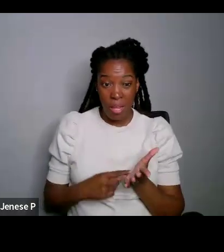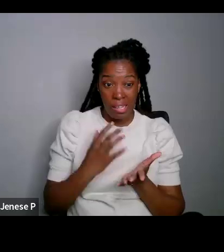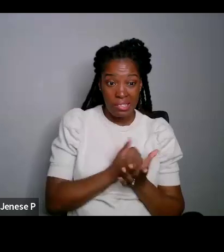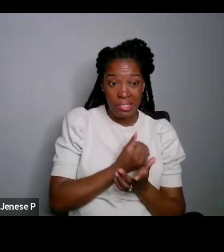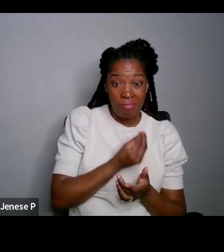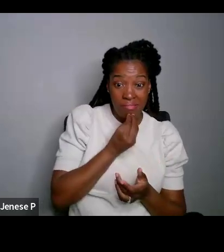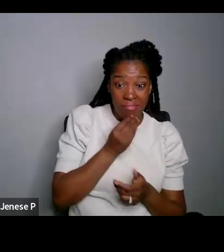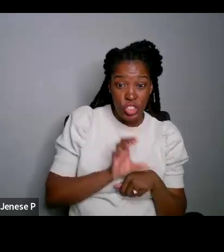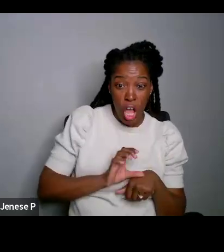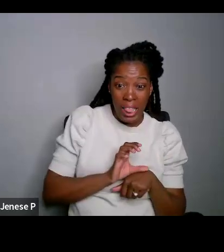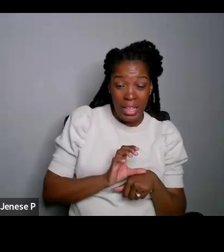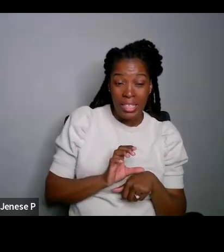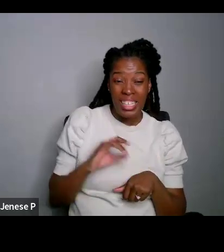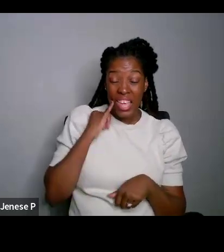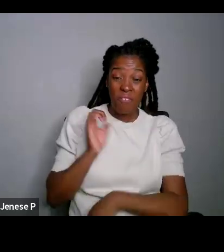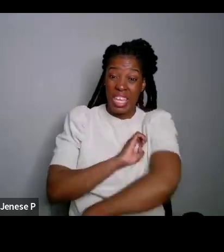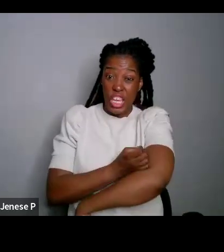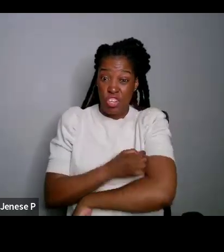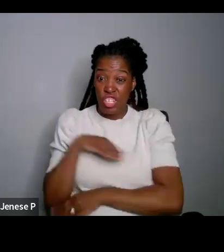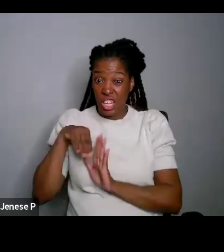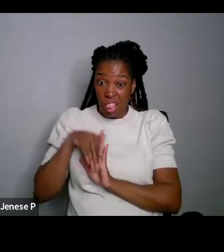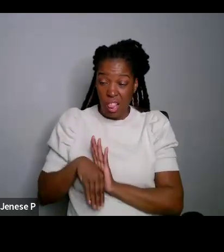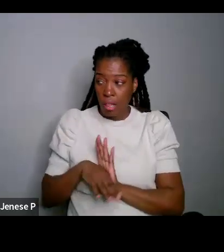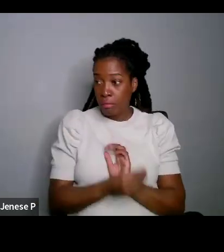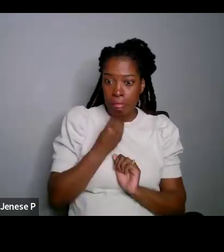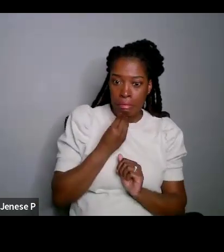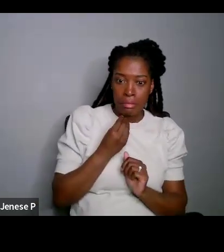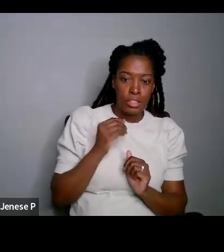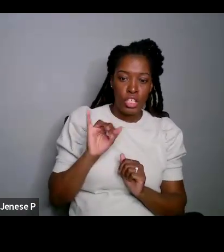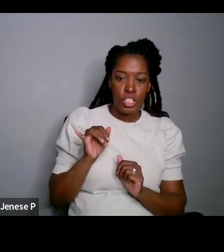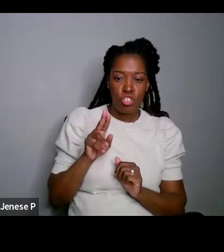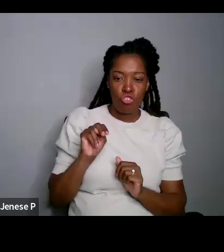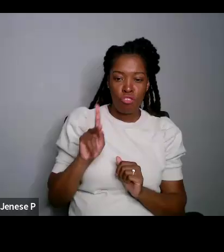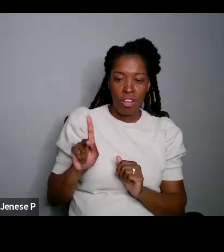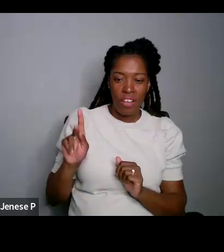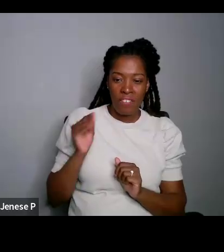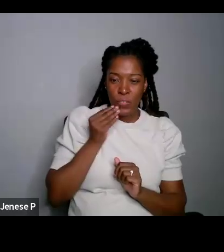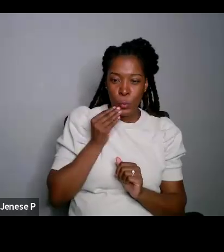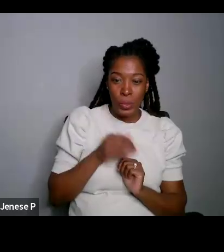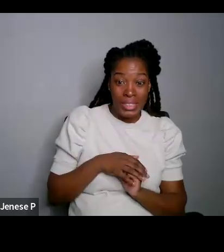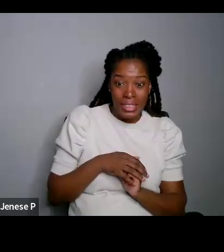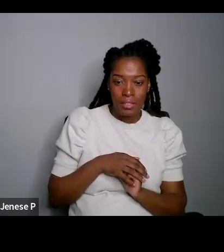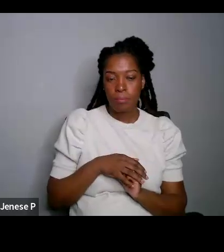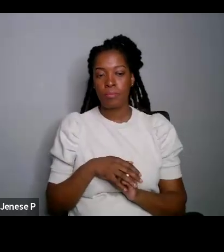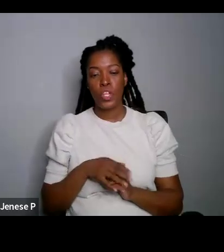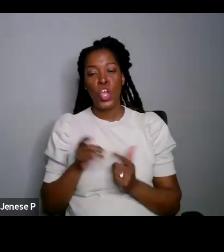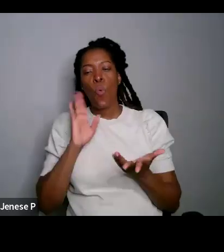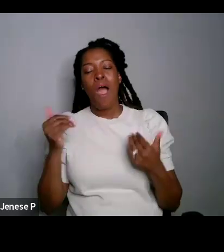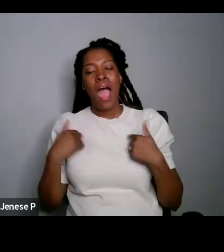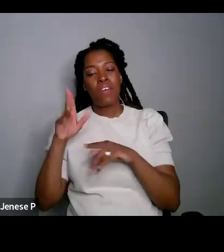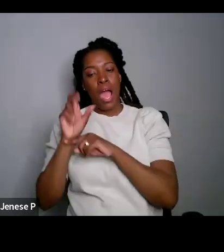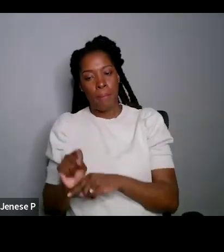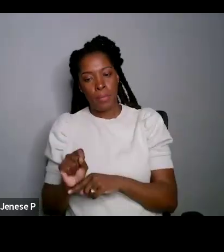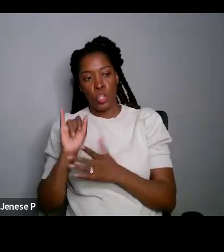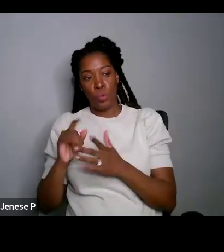their energy wanes? So you're going to have a habit that you fall back on when your energy is